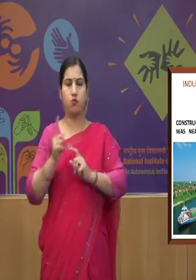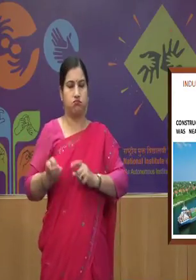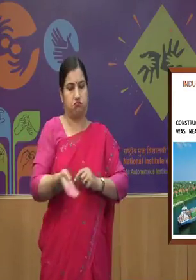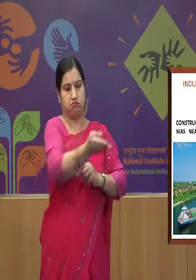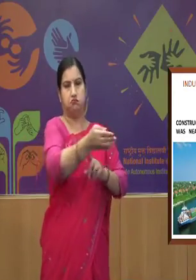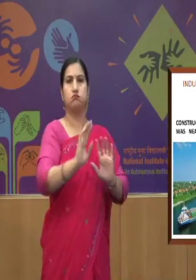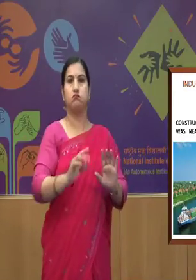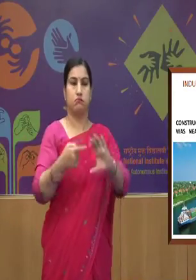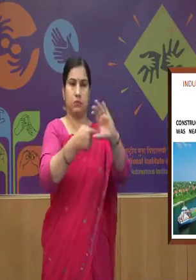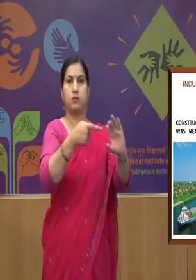Therefore,